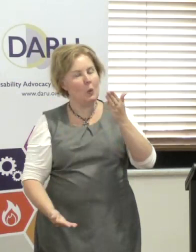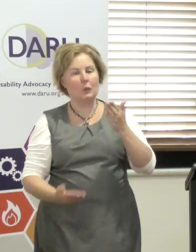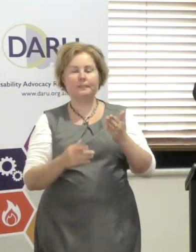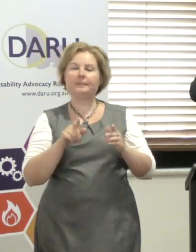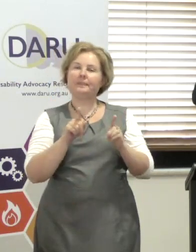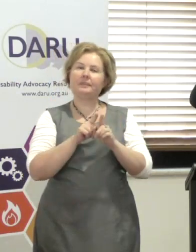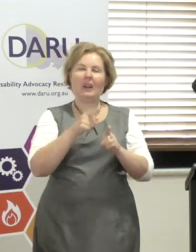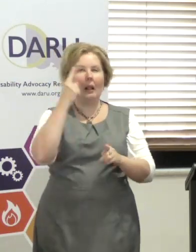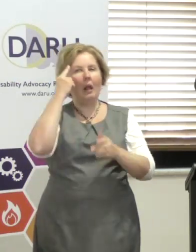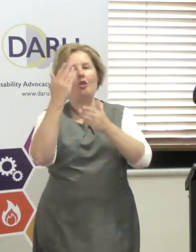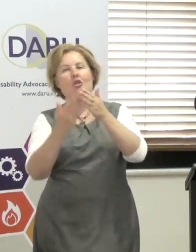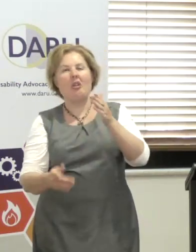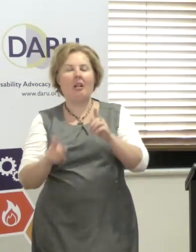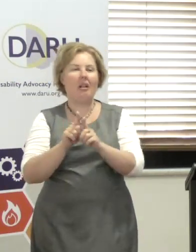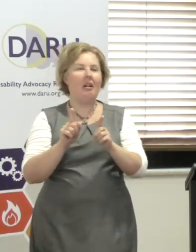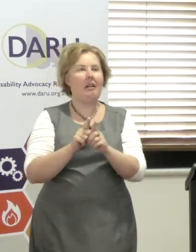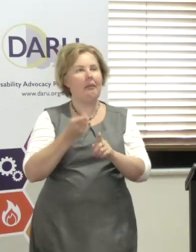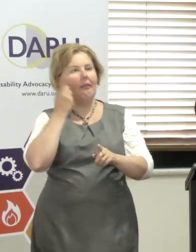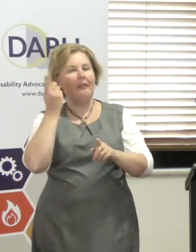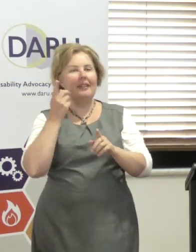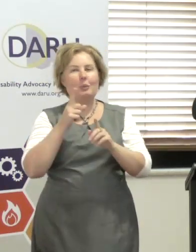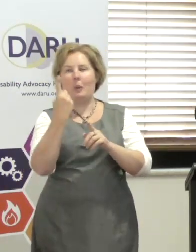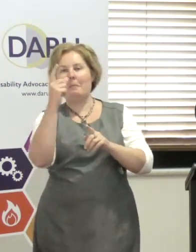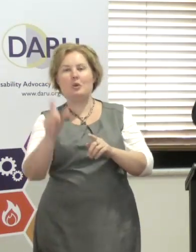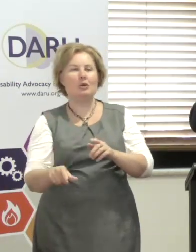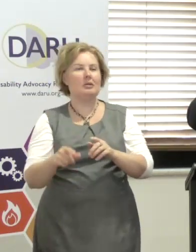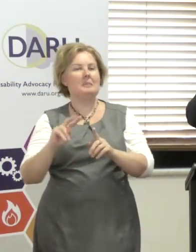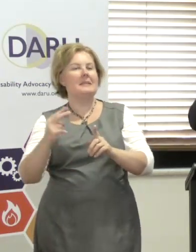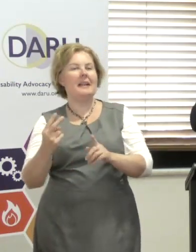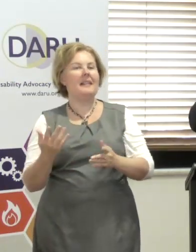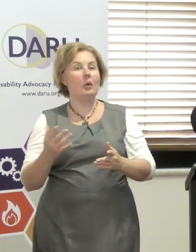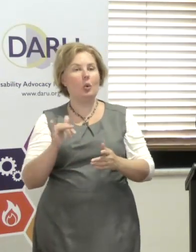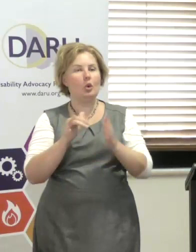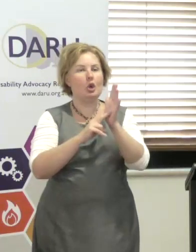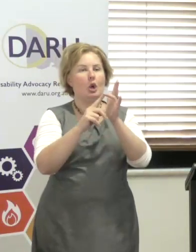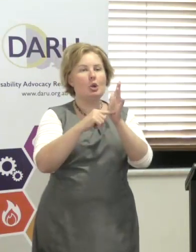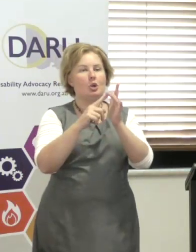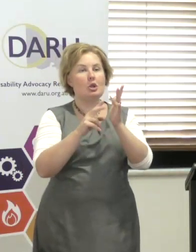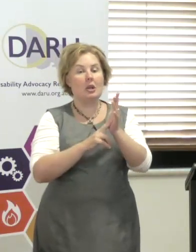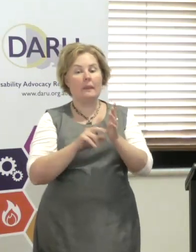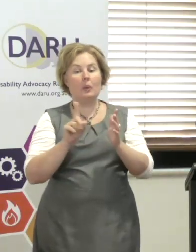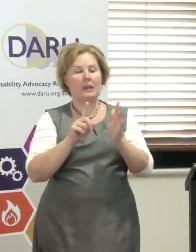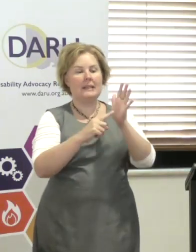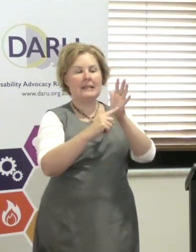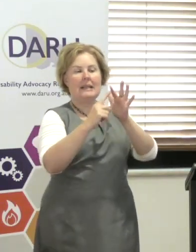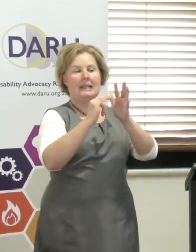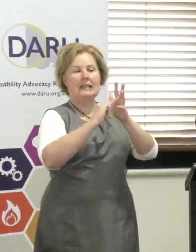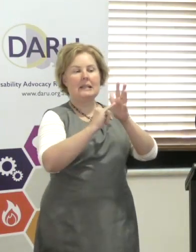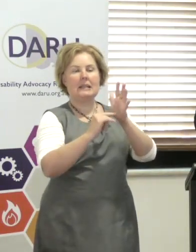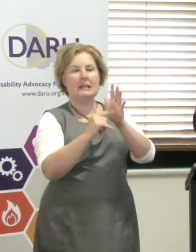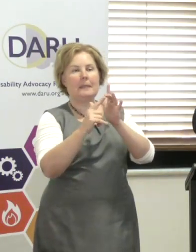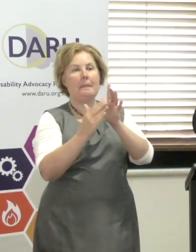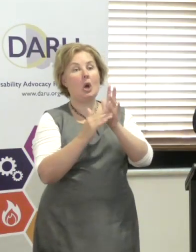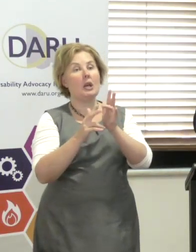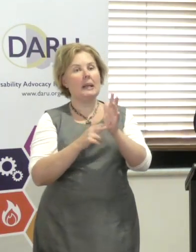be, it's someone's story, it's one person's, or it might be. The notion of testimony goes to, this